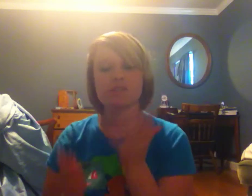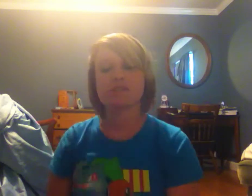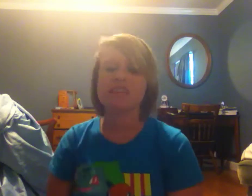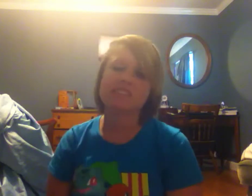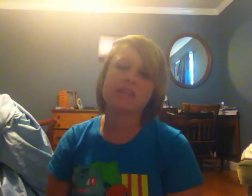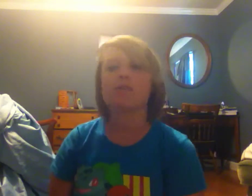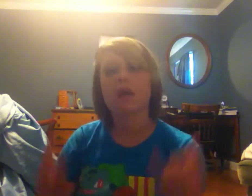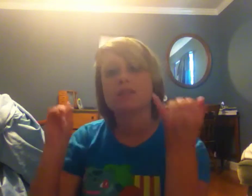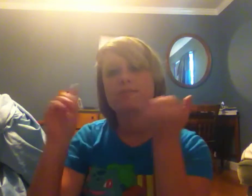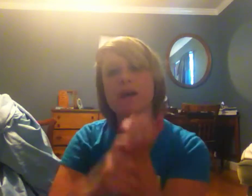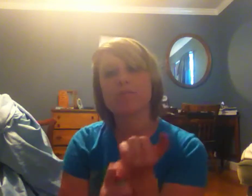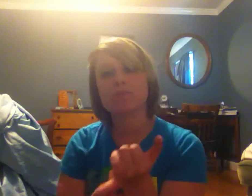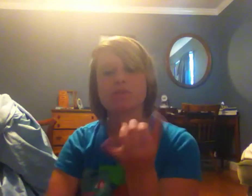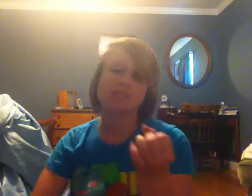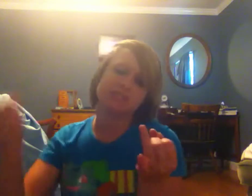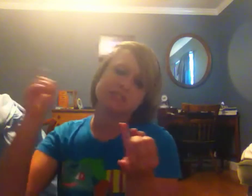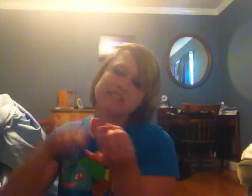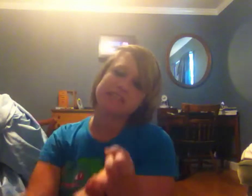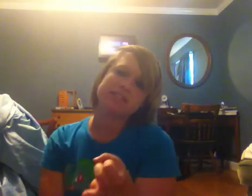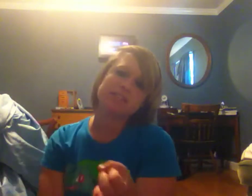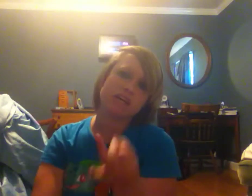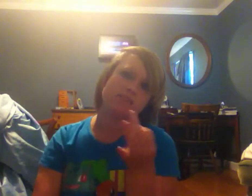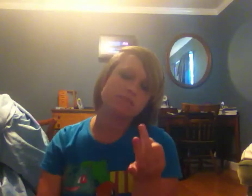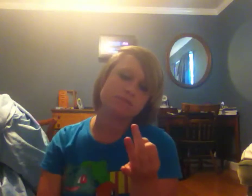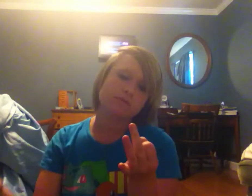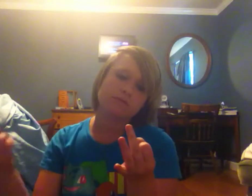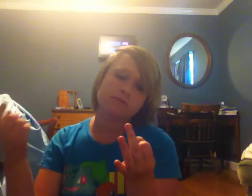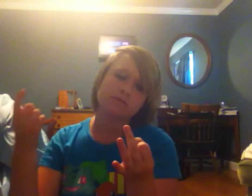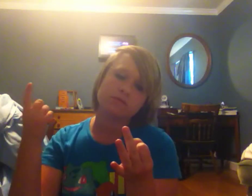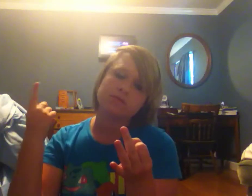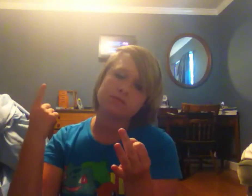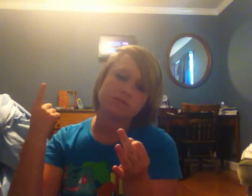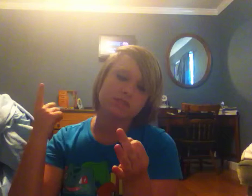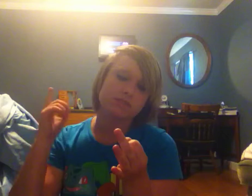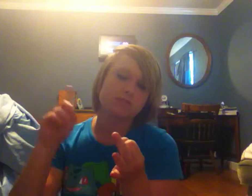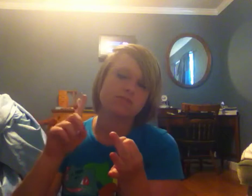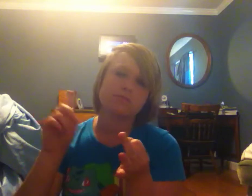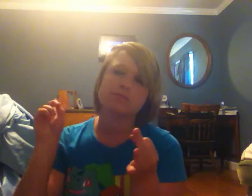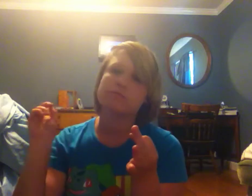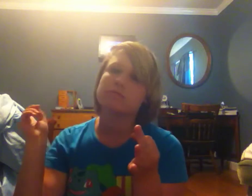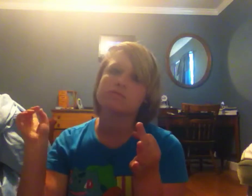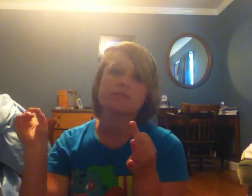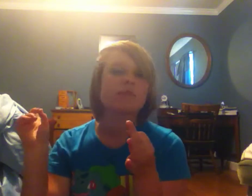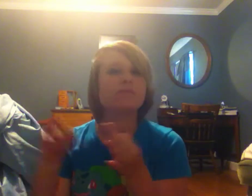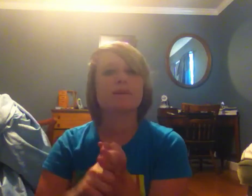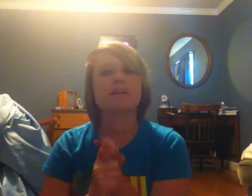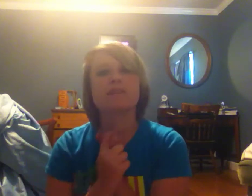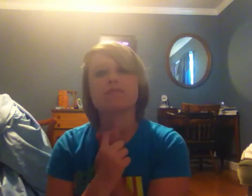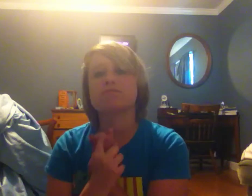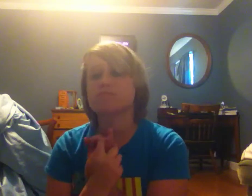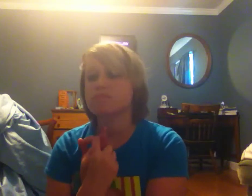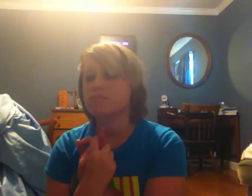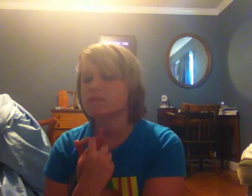They say you got your popular, you got your geeks, you got your band